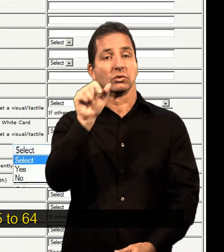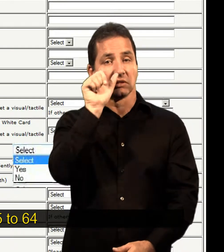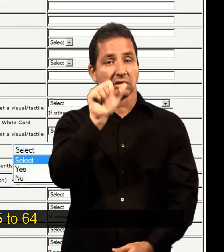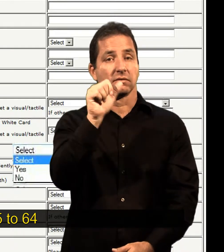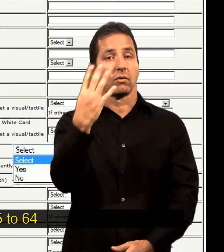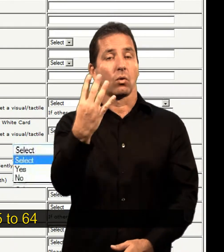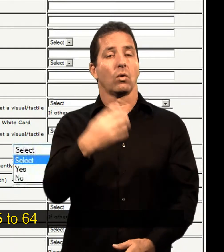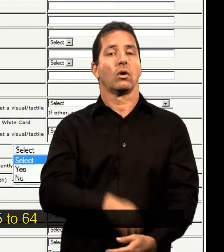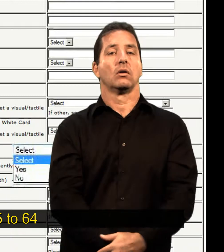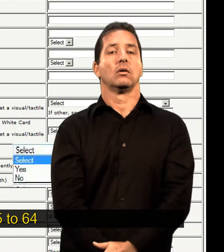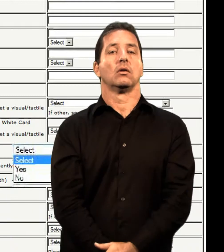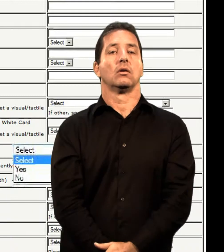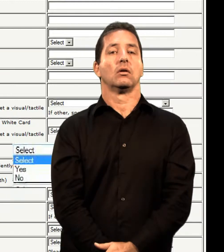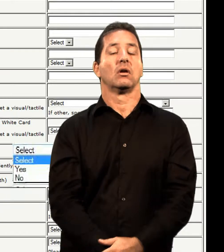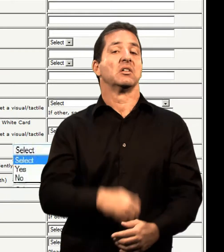45 to 64,